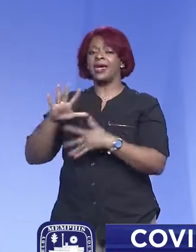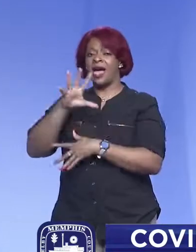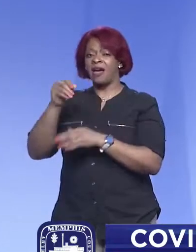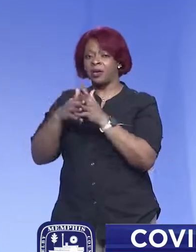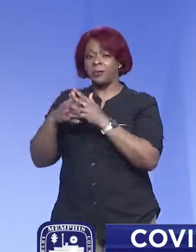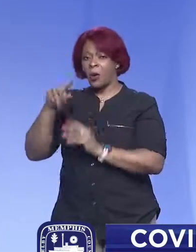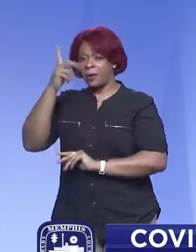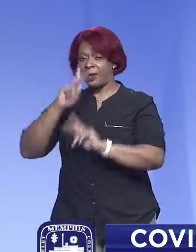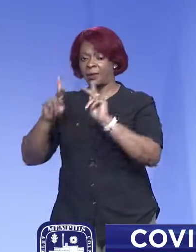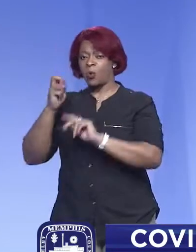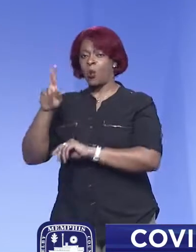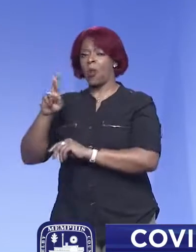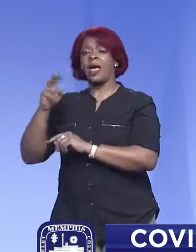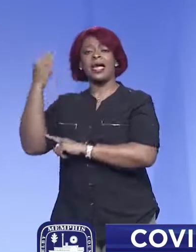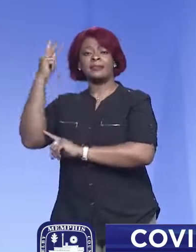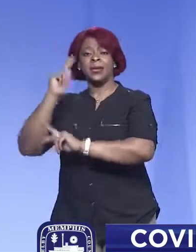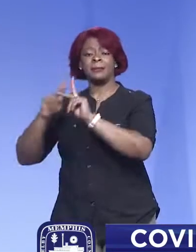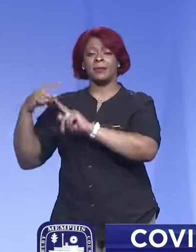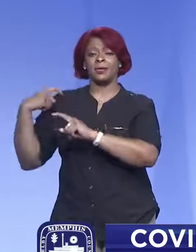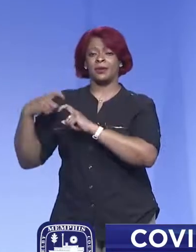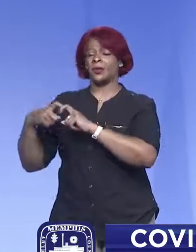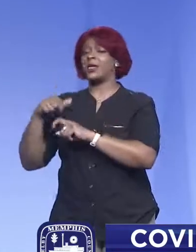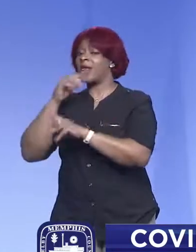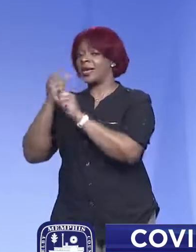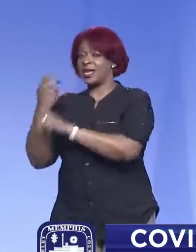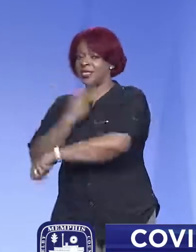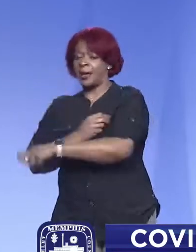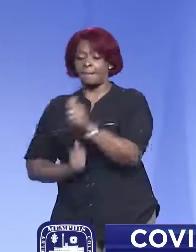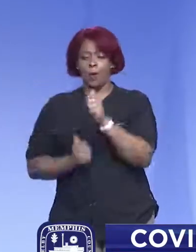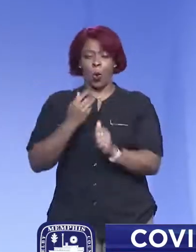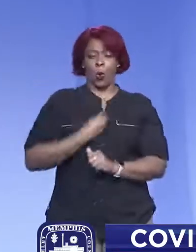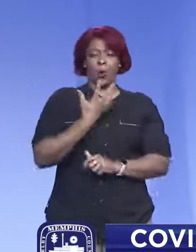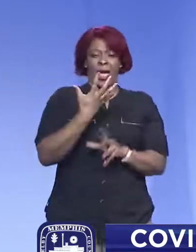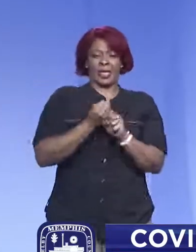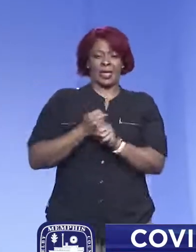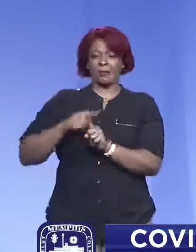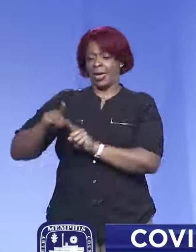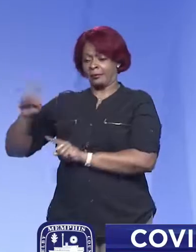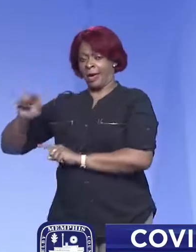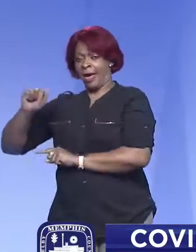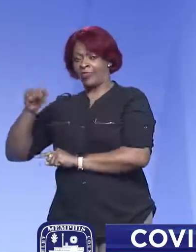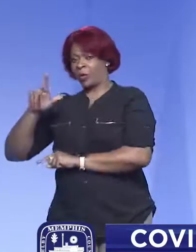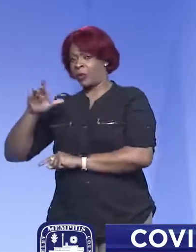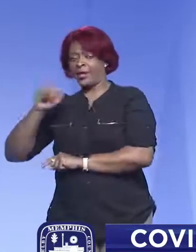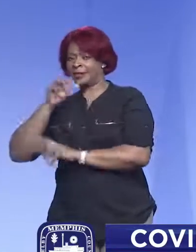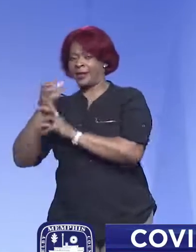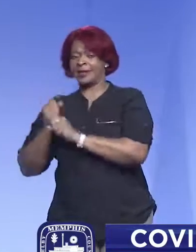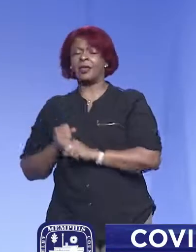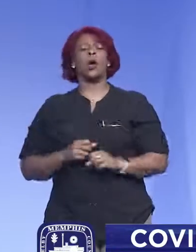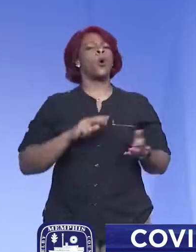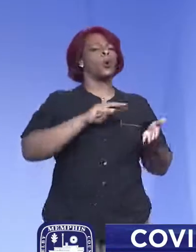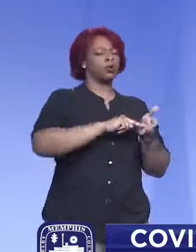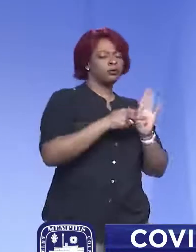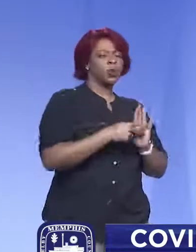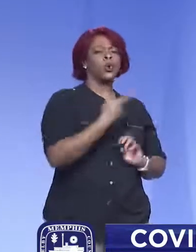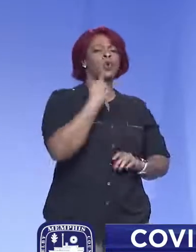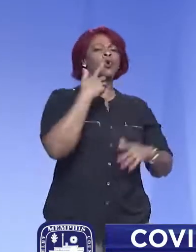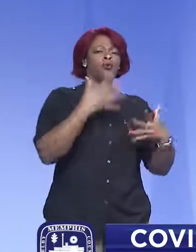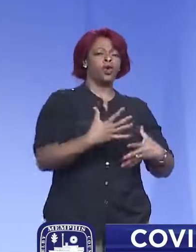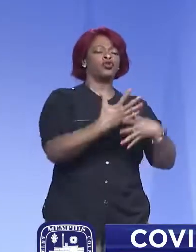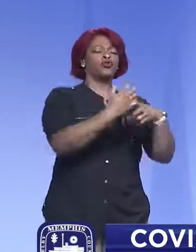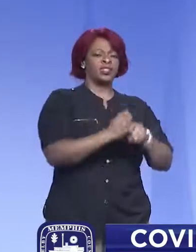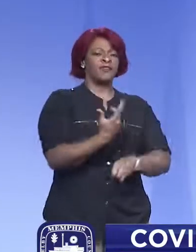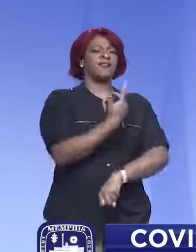getting the vaccines compared to whites. And I'm just trying to figure okay. You mean in terms of when you look at who have received